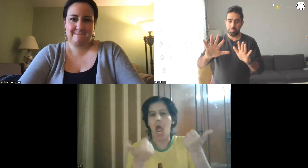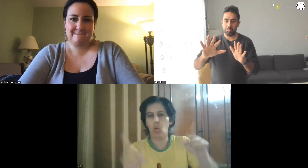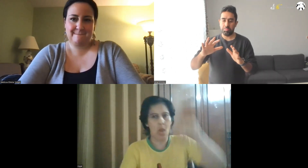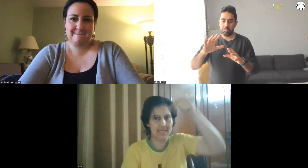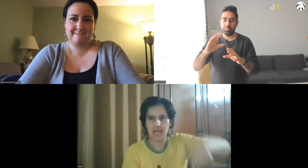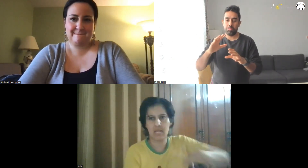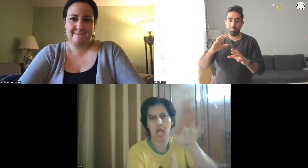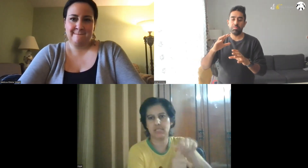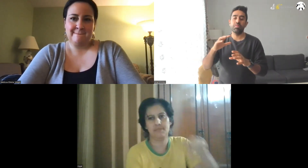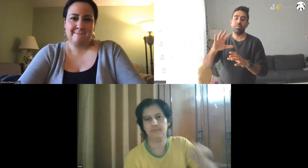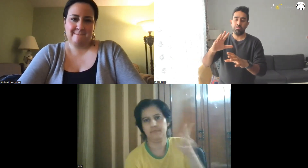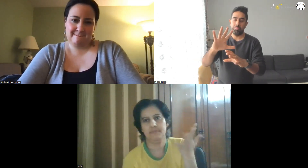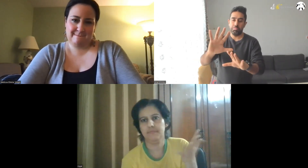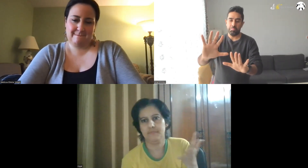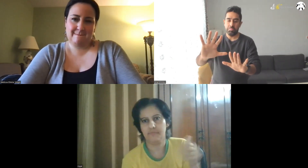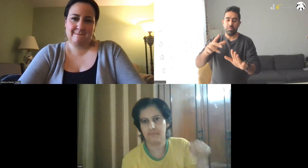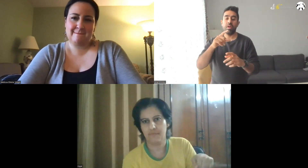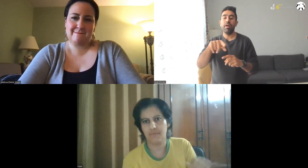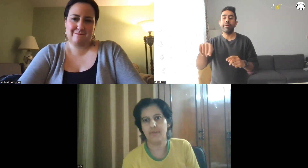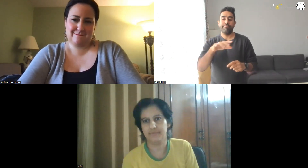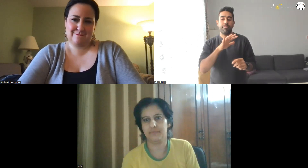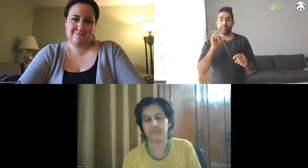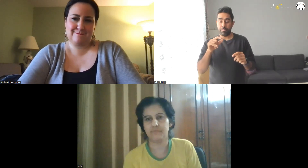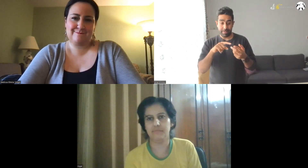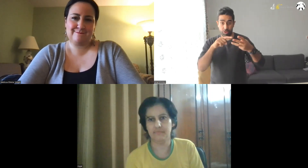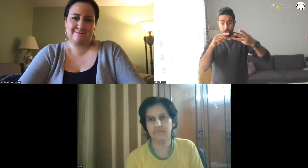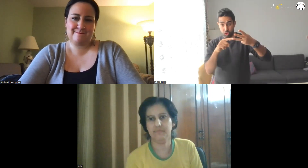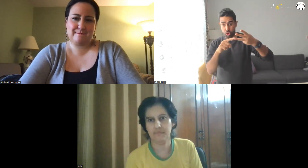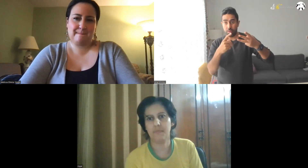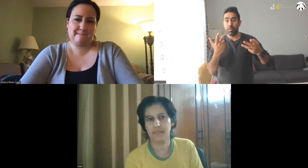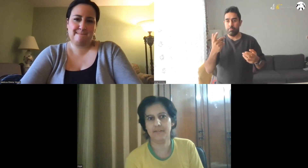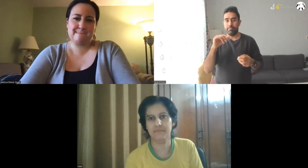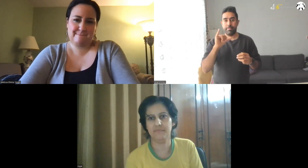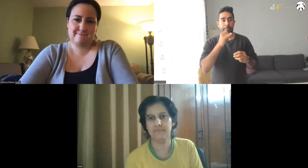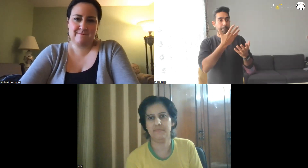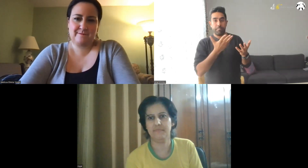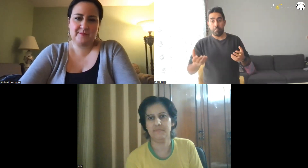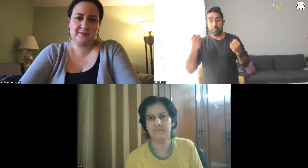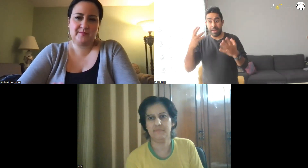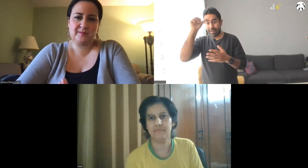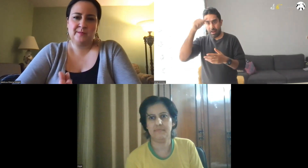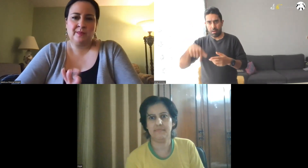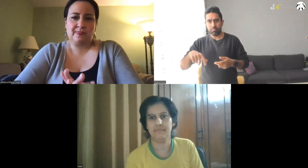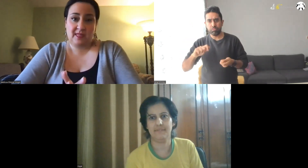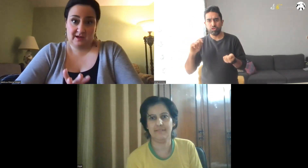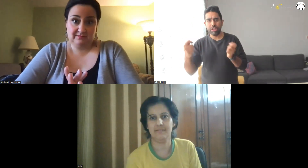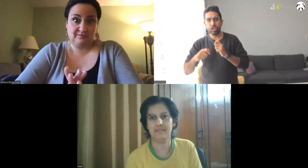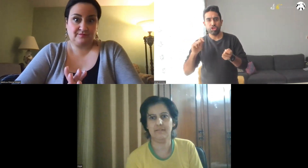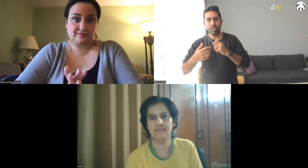any kind of sleeveless dresses and whatever looks sexy, they think that it is not Indian